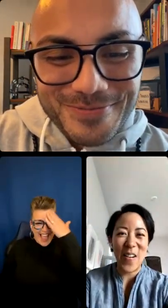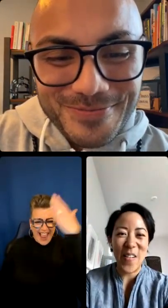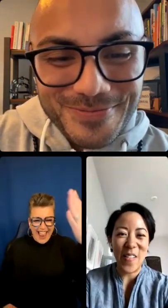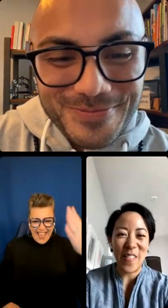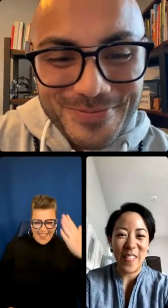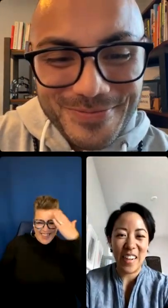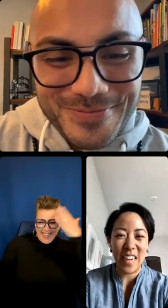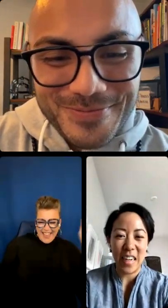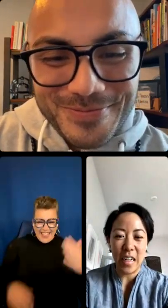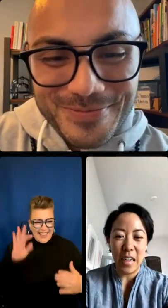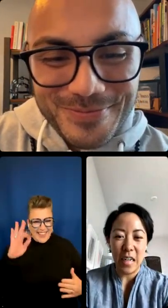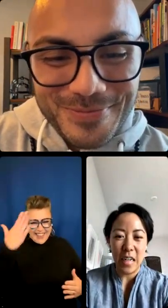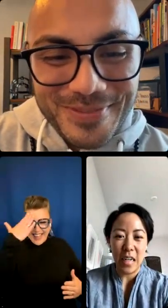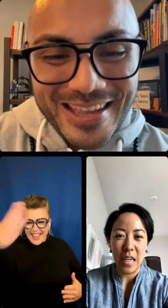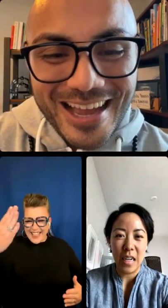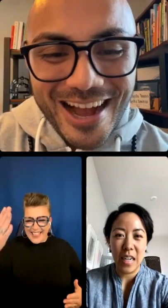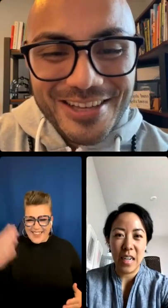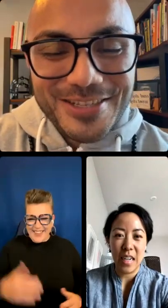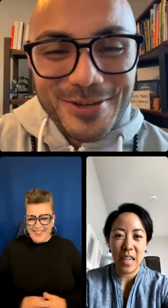Hello.